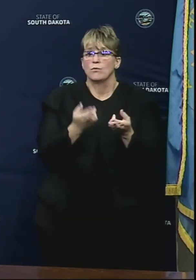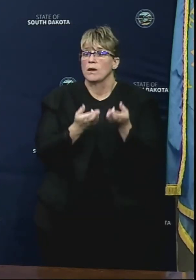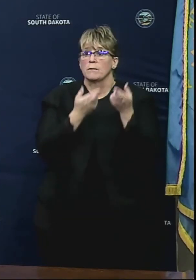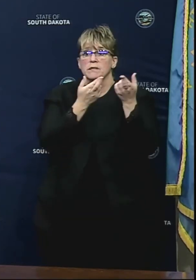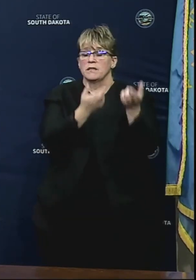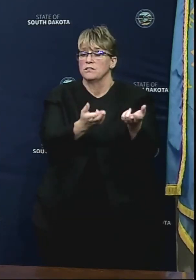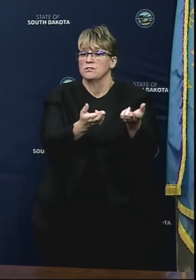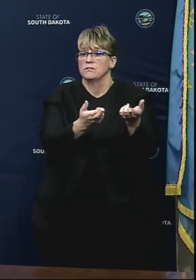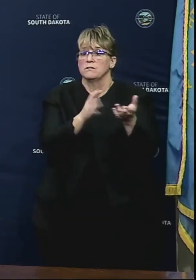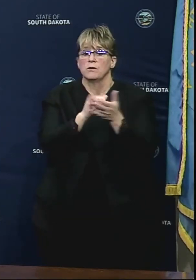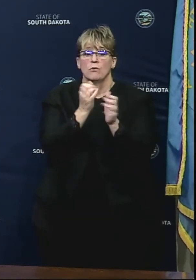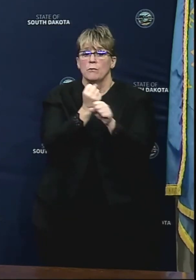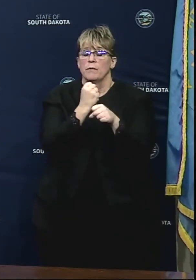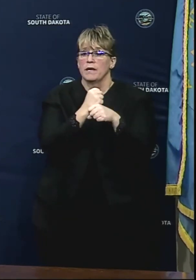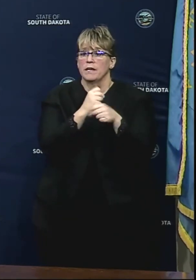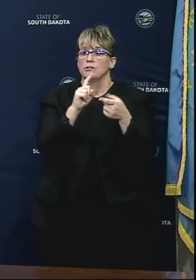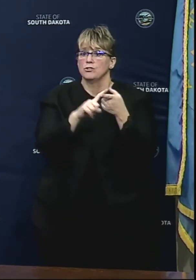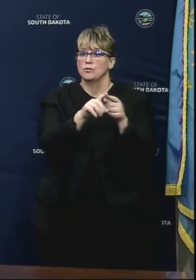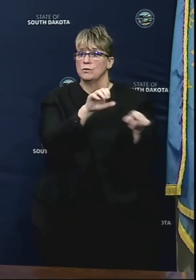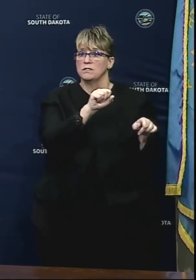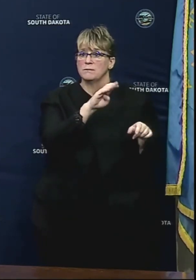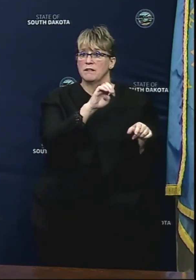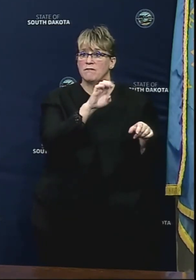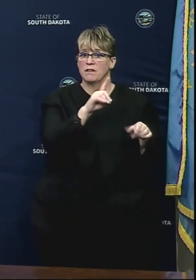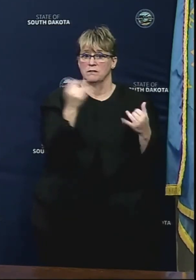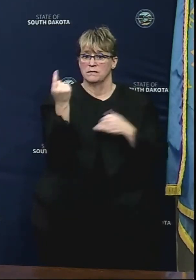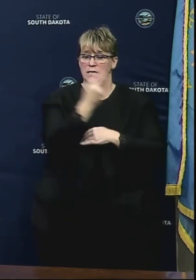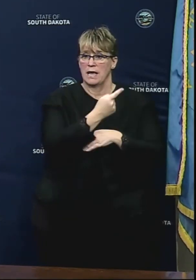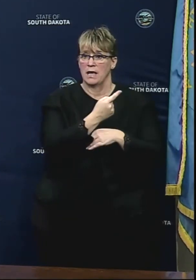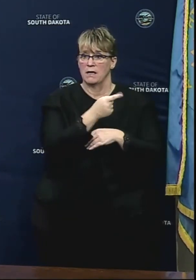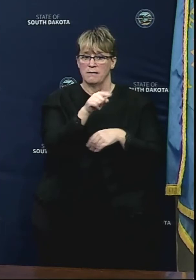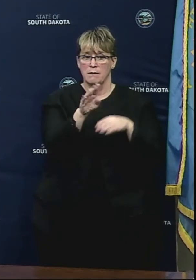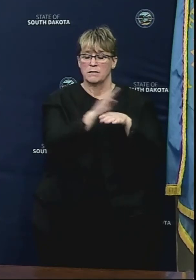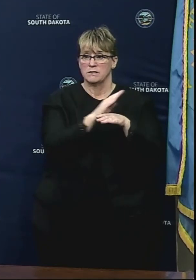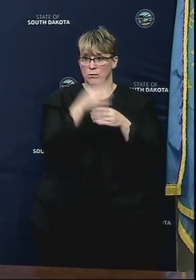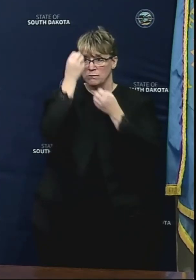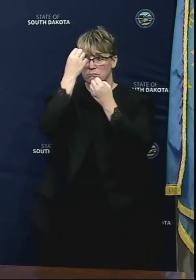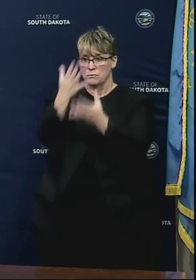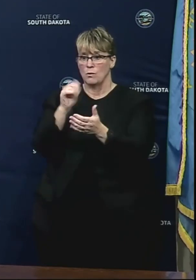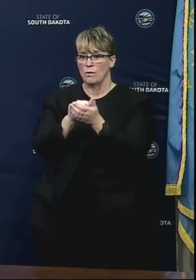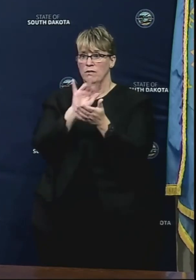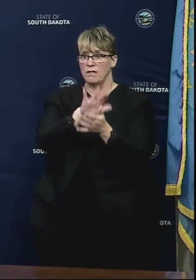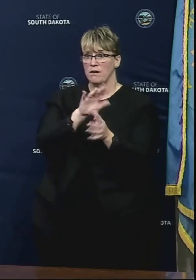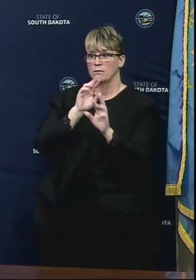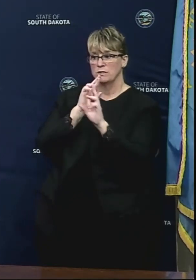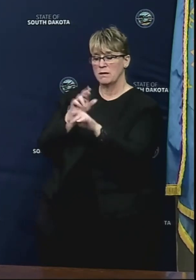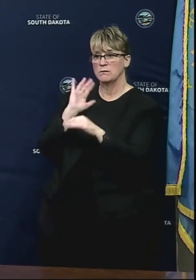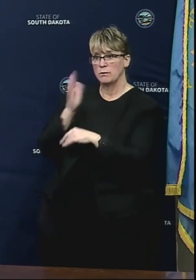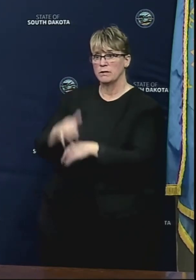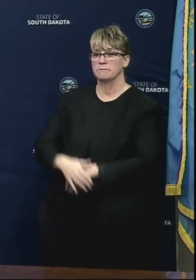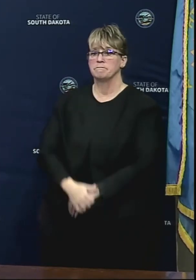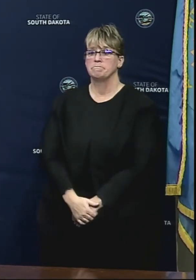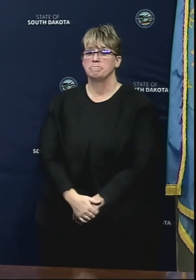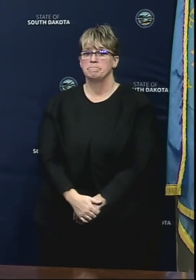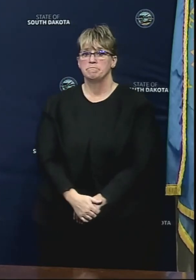recommendation that we are making to Smithfield today, and we'll keep you posted on their response.